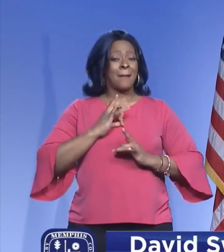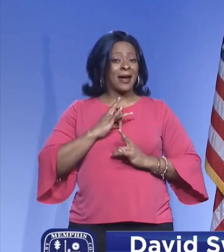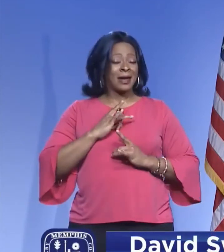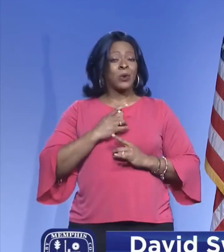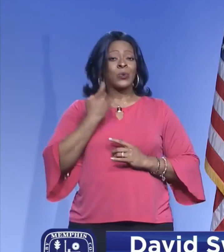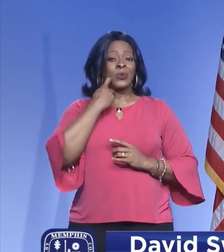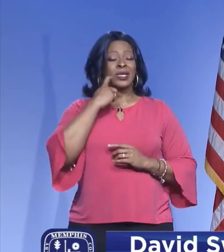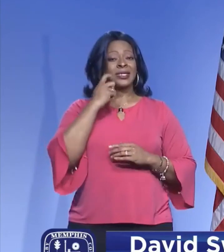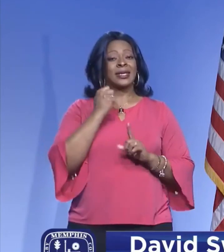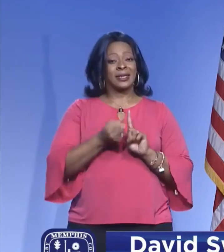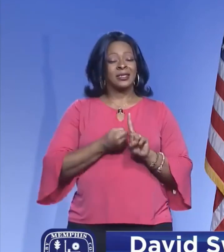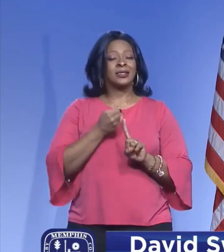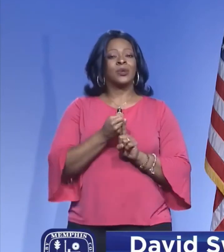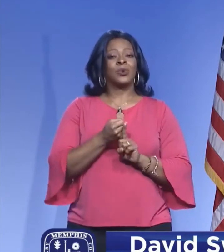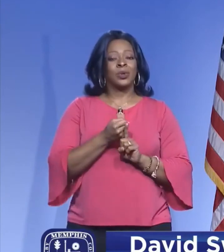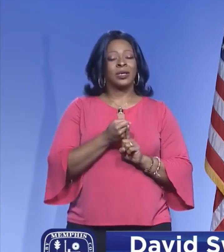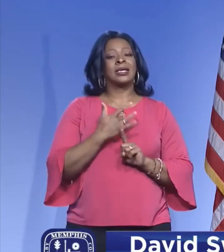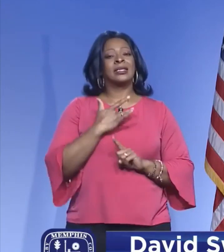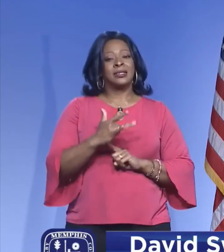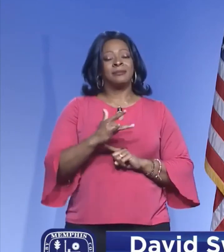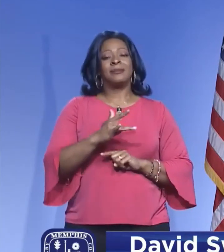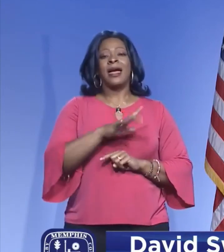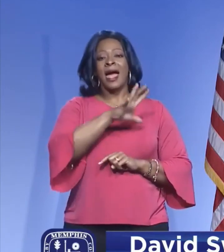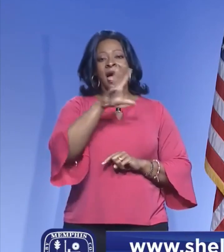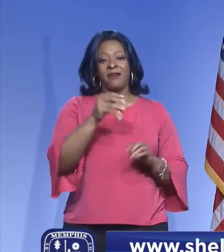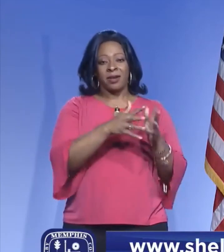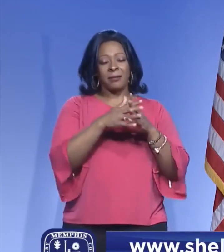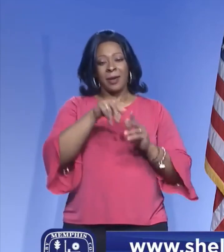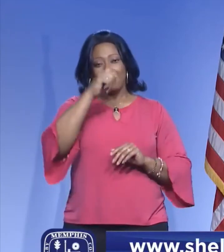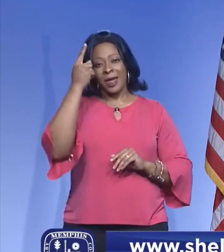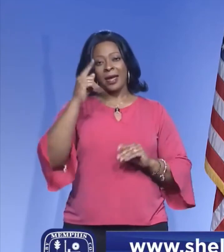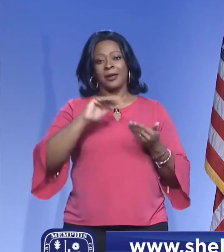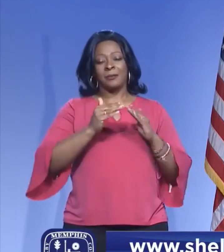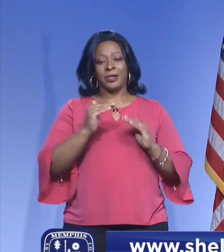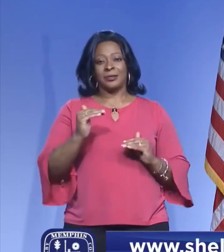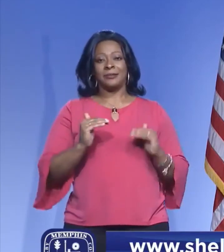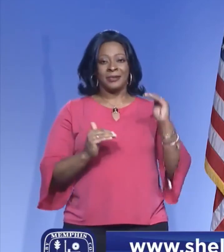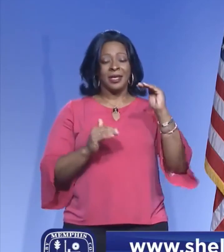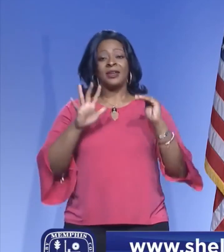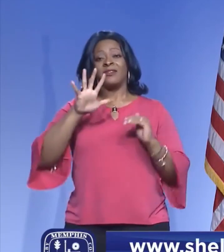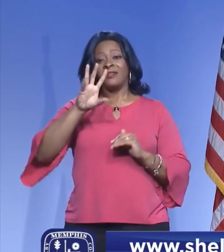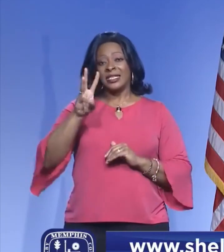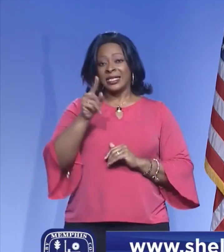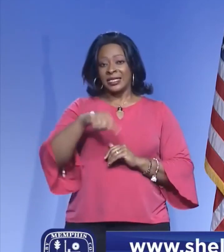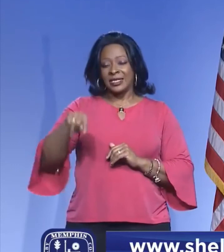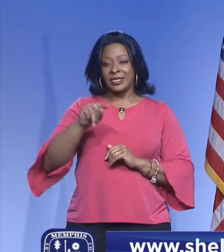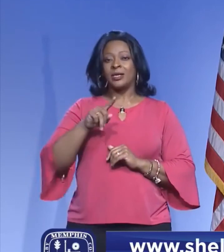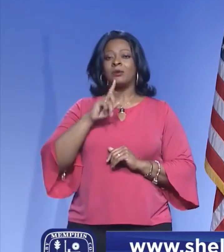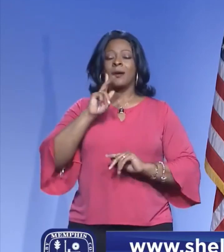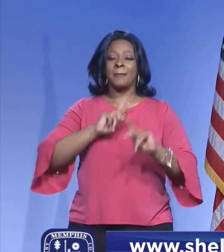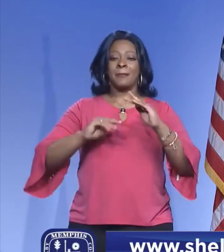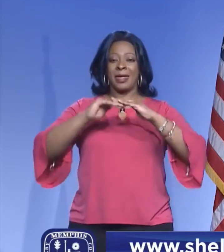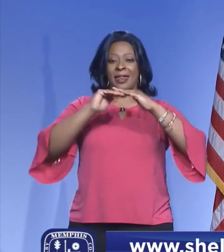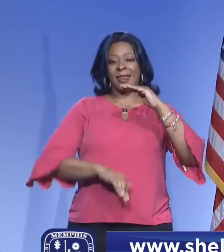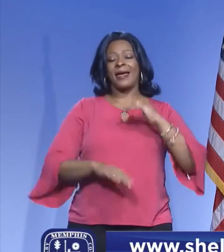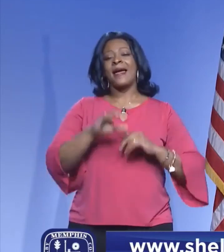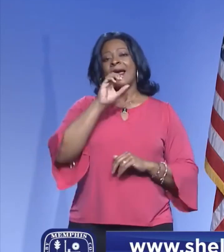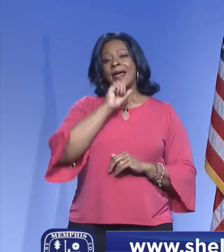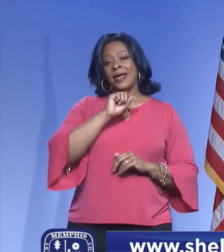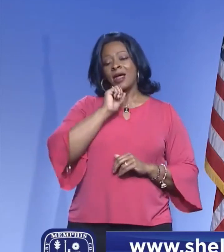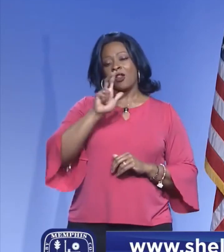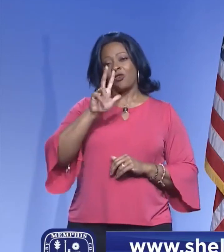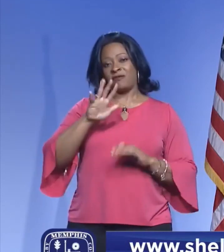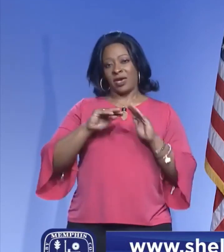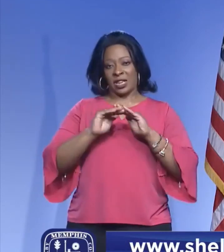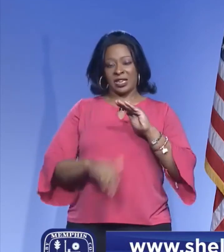recently diagnosed were among our African American residents. 56% of them were in people less than 35 years of